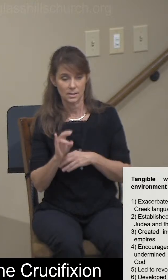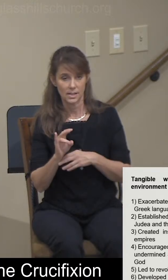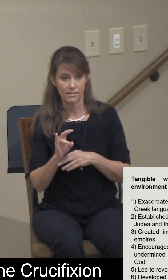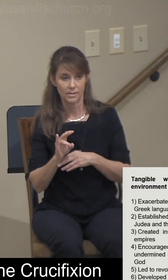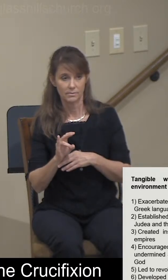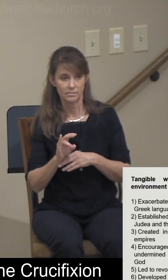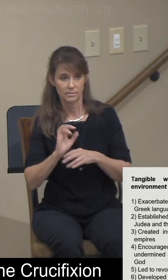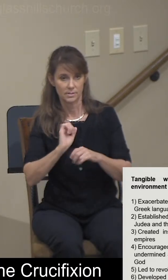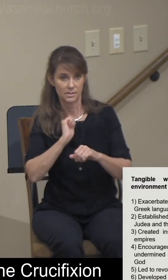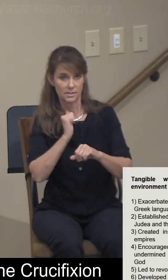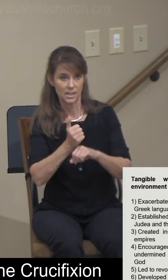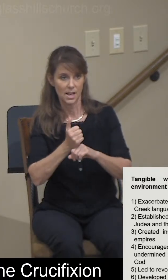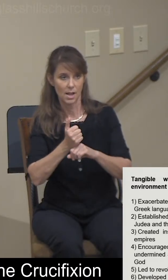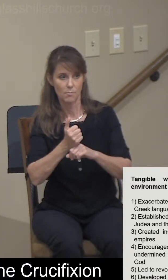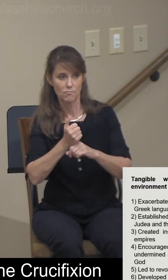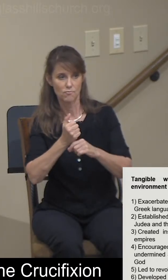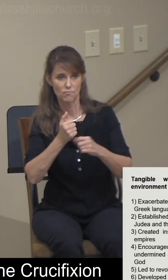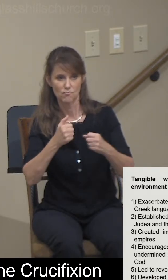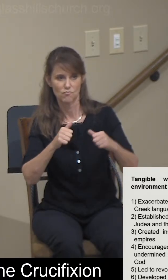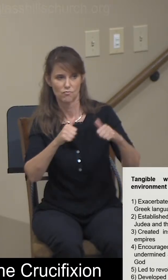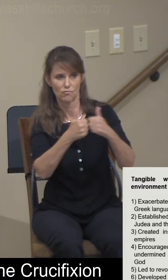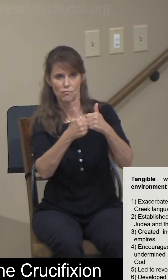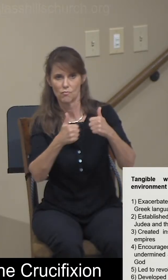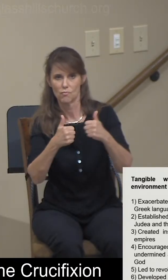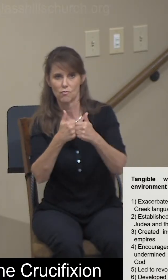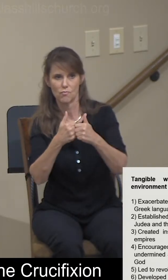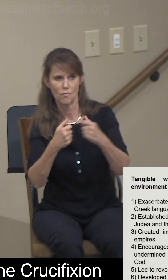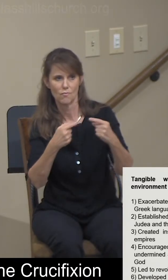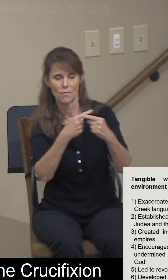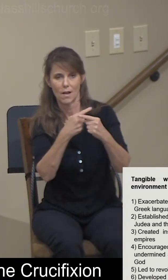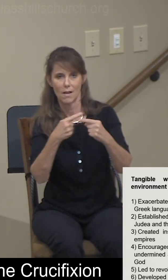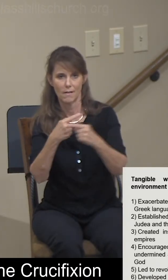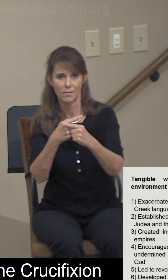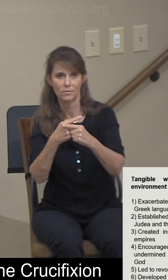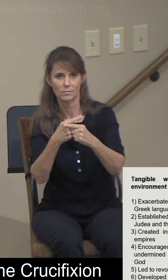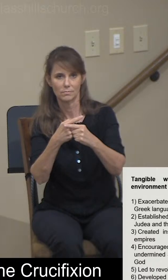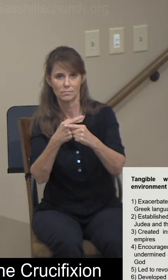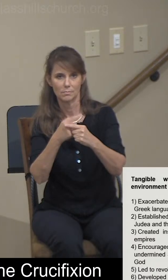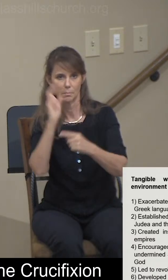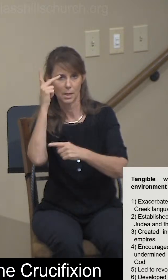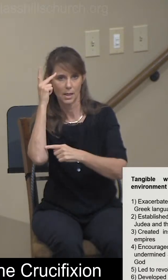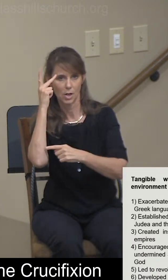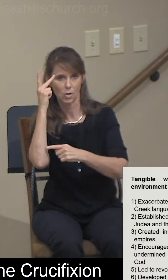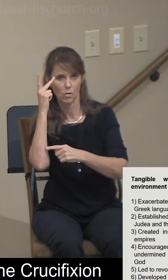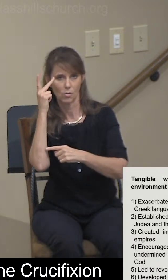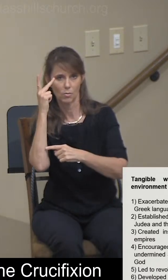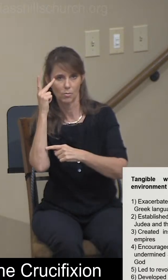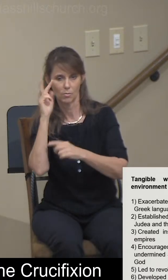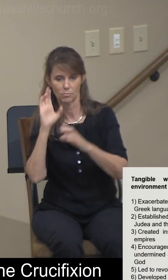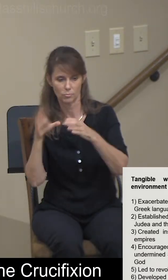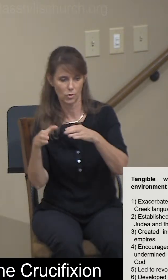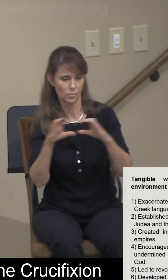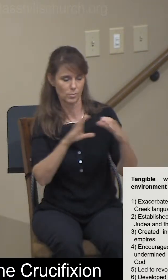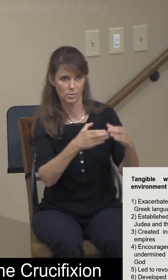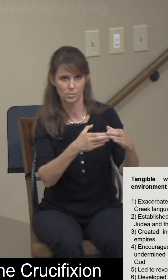political parties that would shape Jewish life at the time of Christ. That's really important,